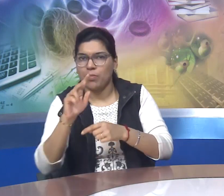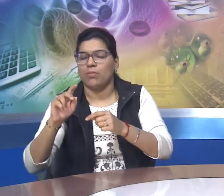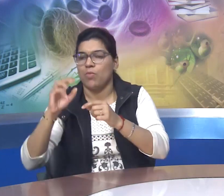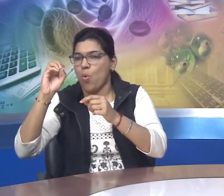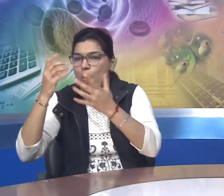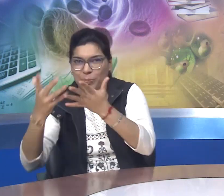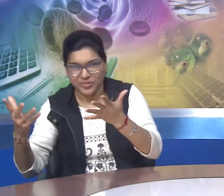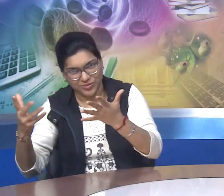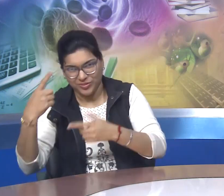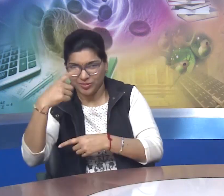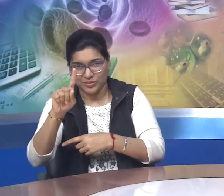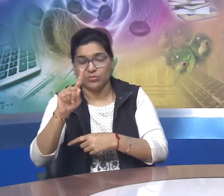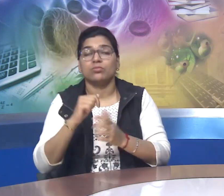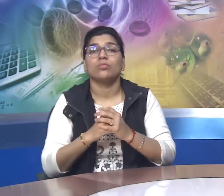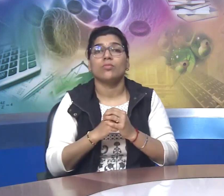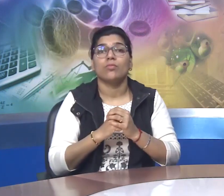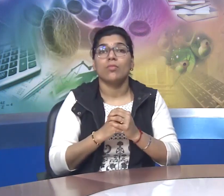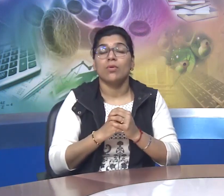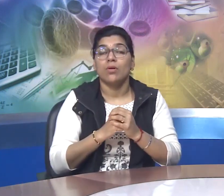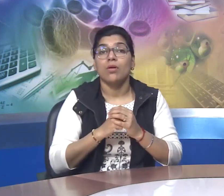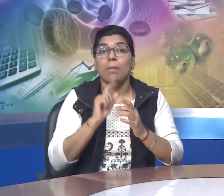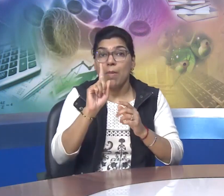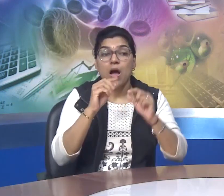subject going to verb,